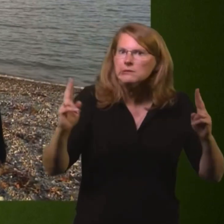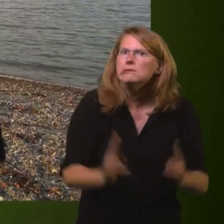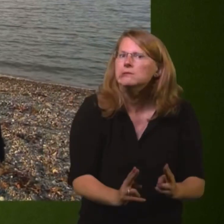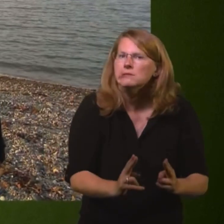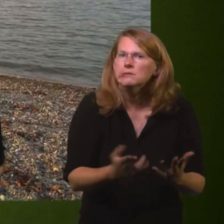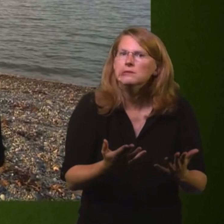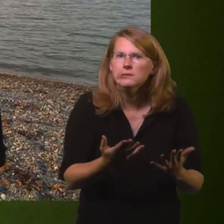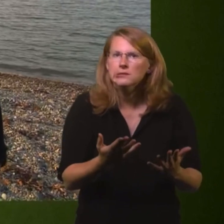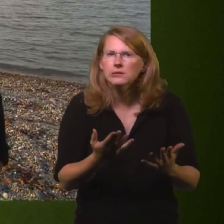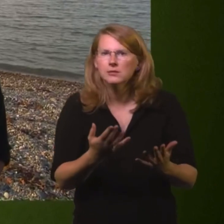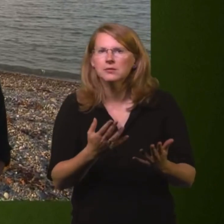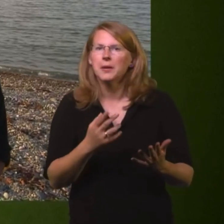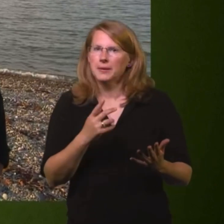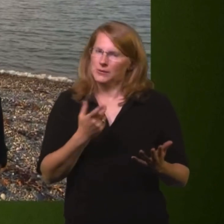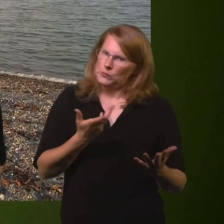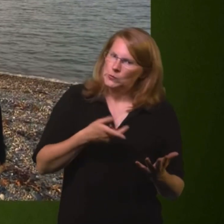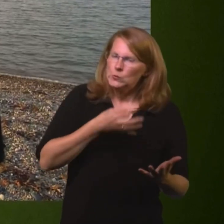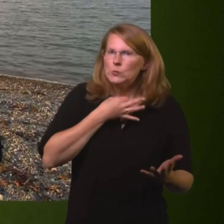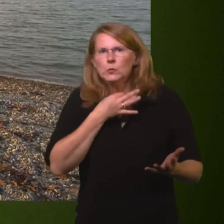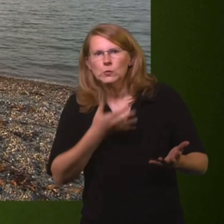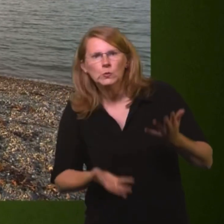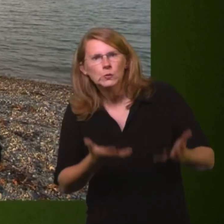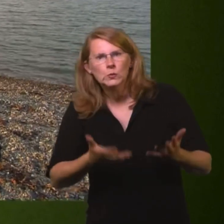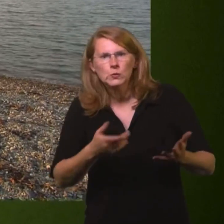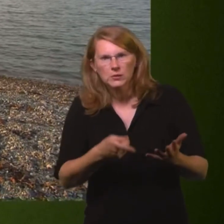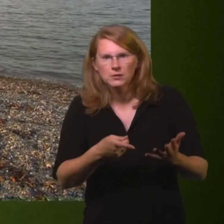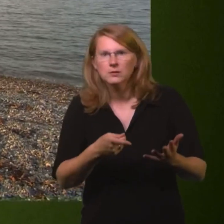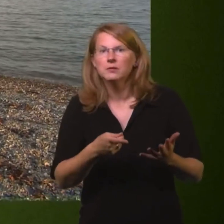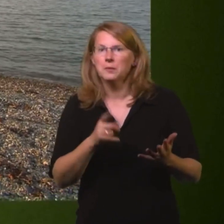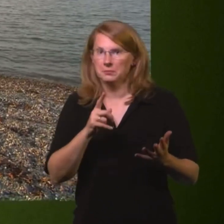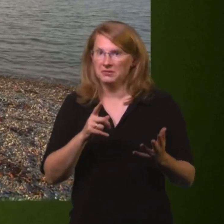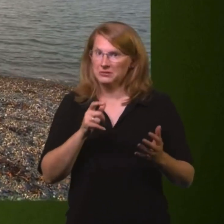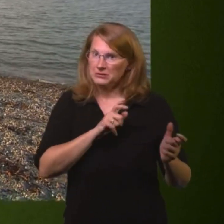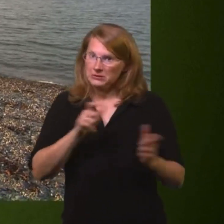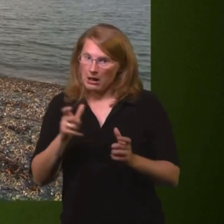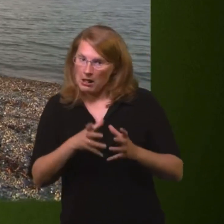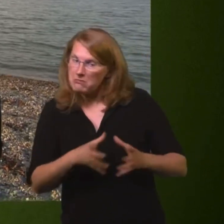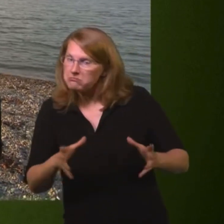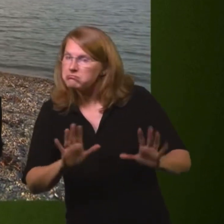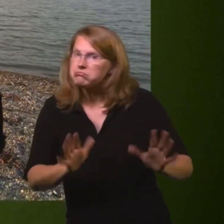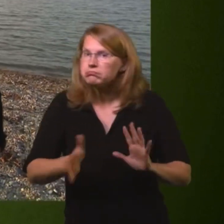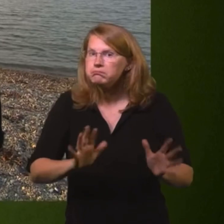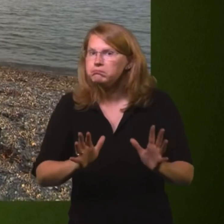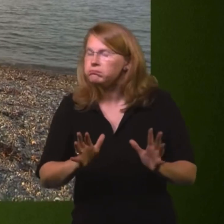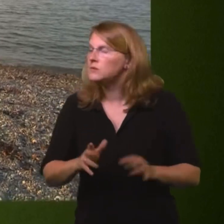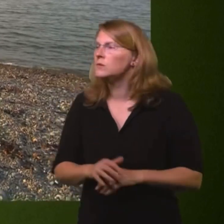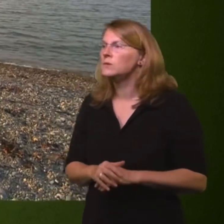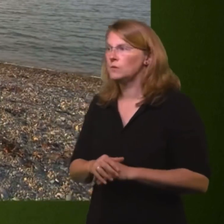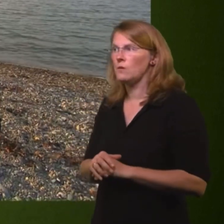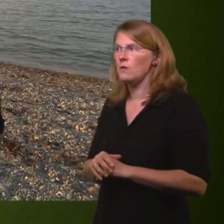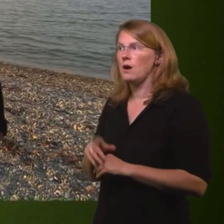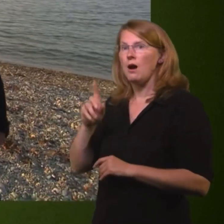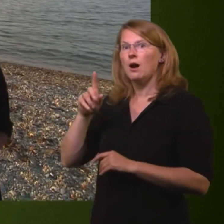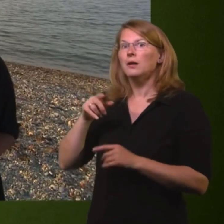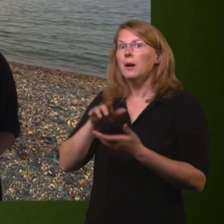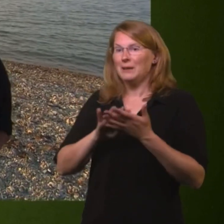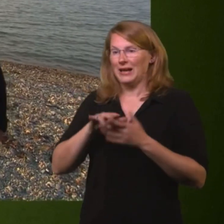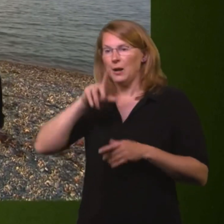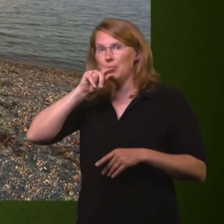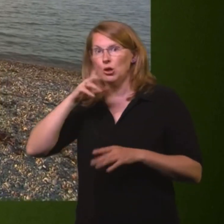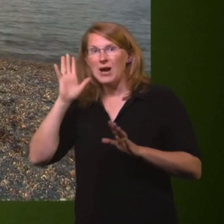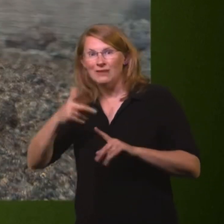a behavior that sand eels demonstrate, which is high site fidelity. It means they don't range further than around 10 kilometers from